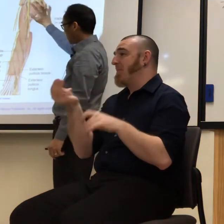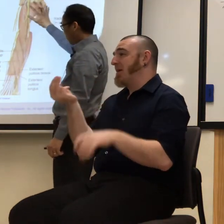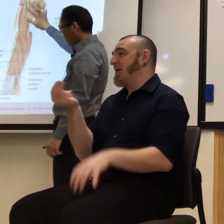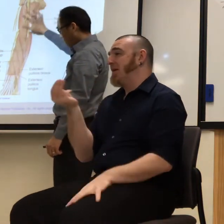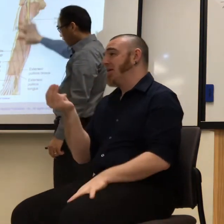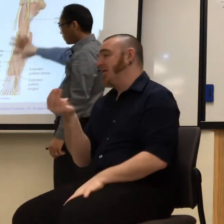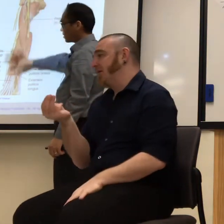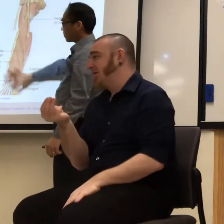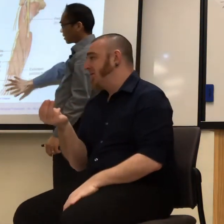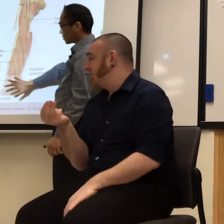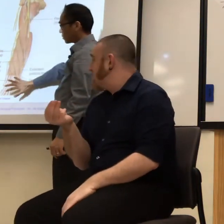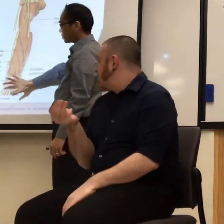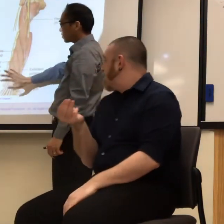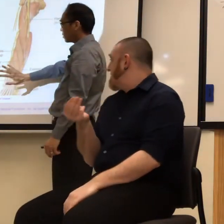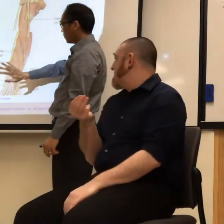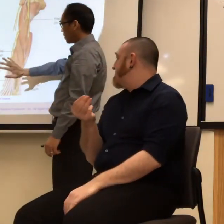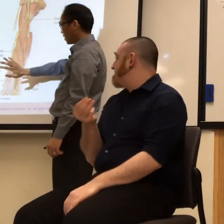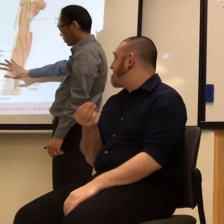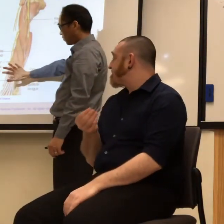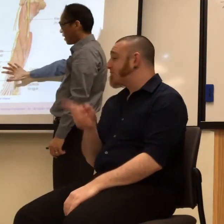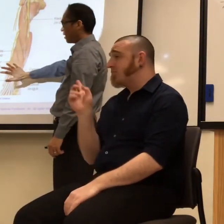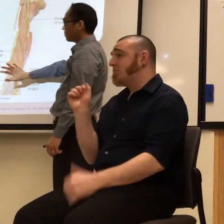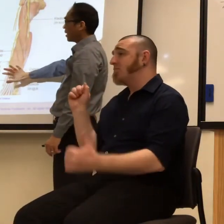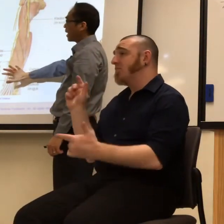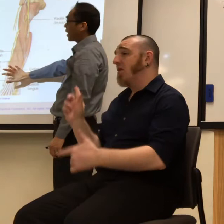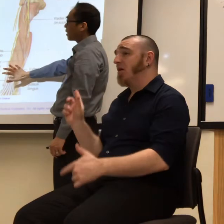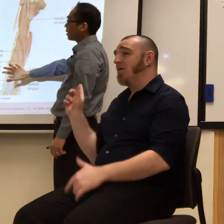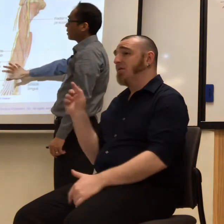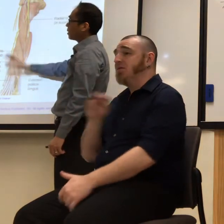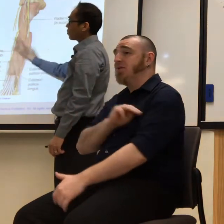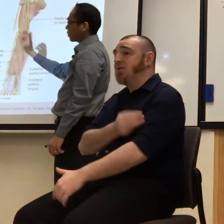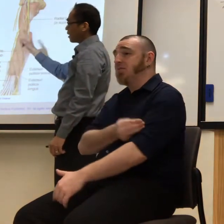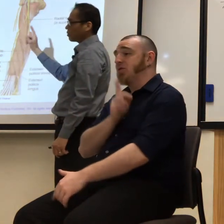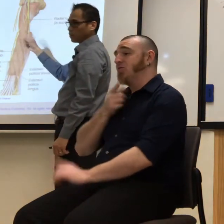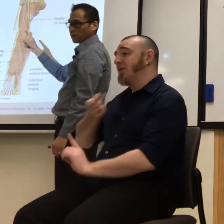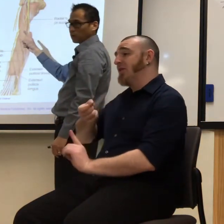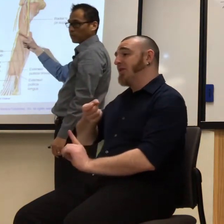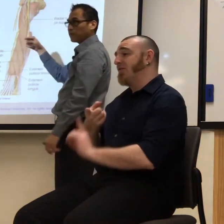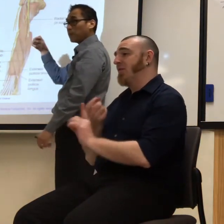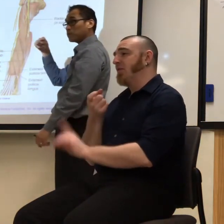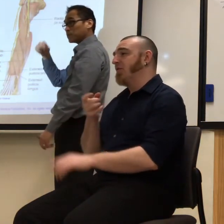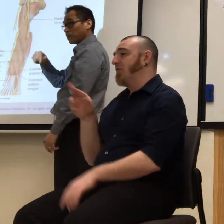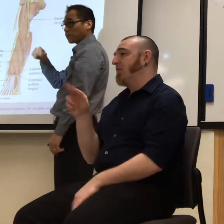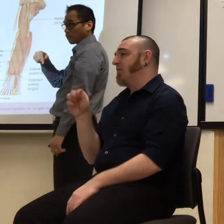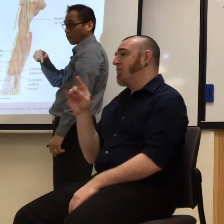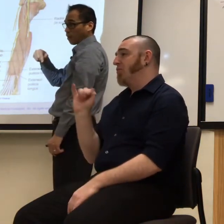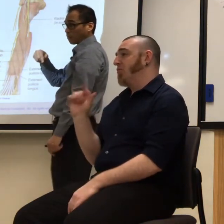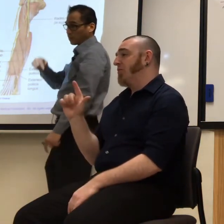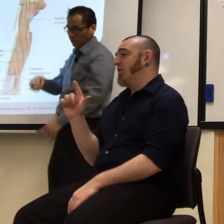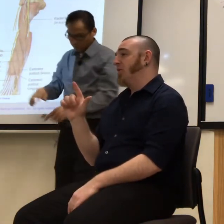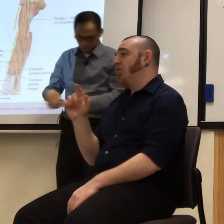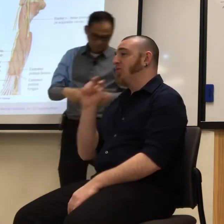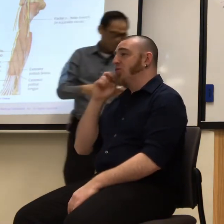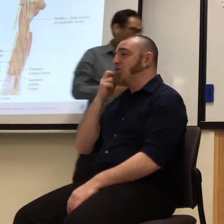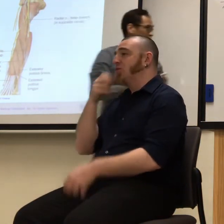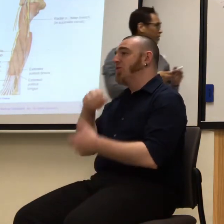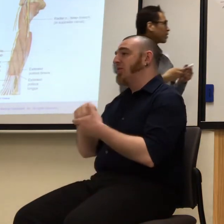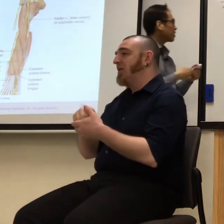is all of these muscles being innervated by the radial nerve in the posterior forearm.